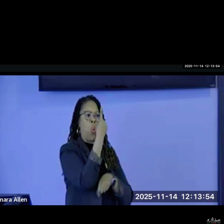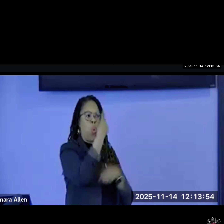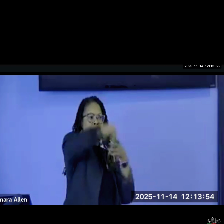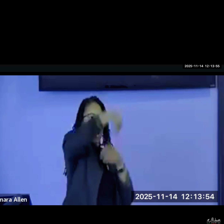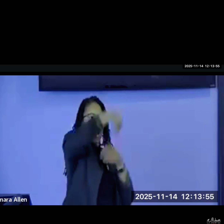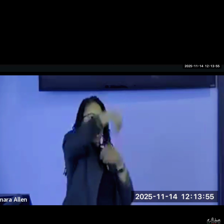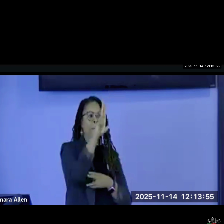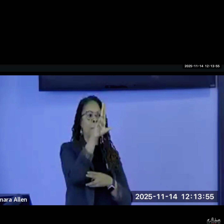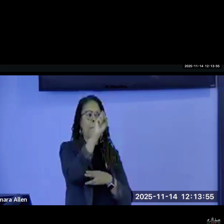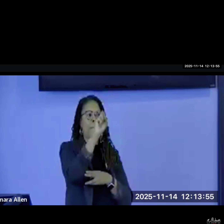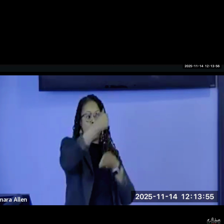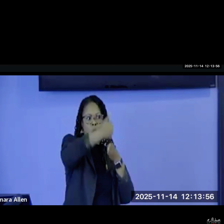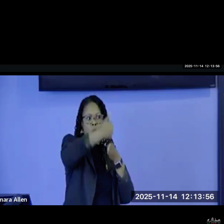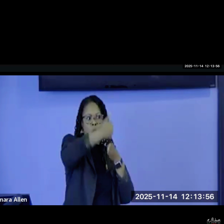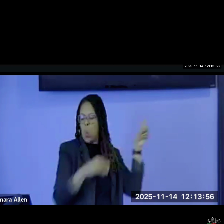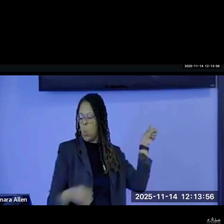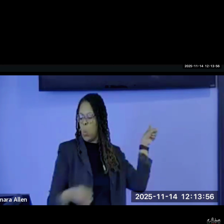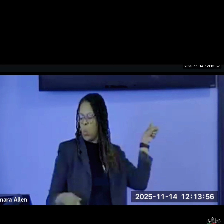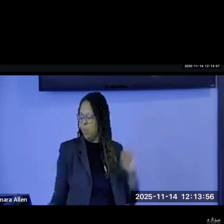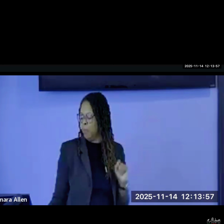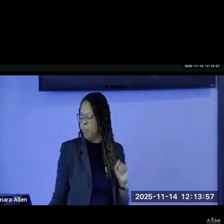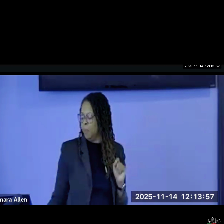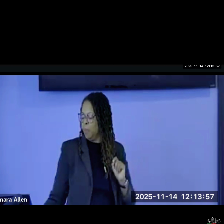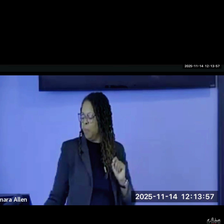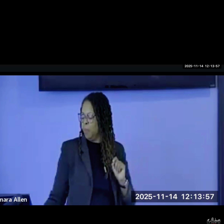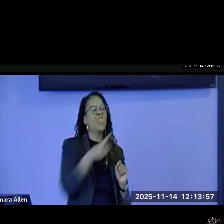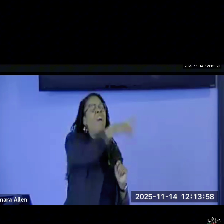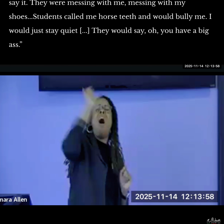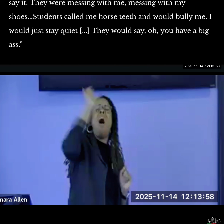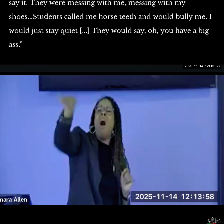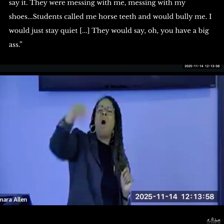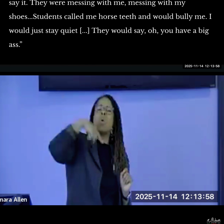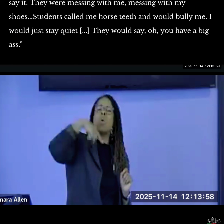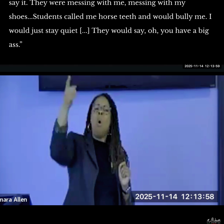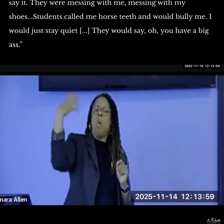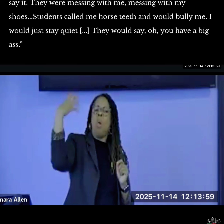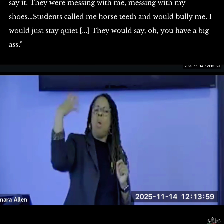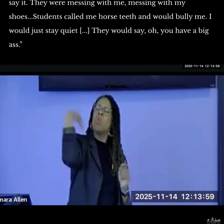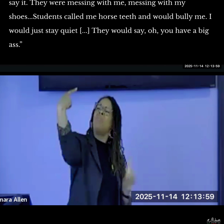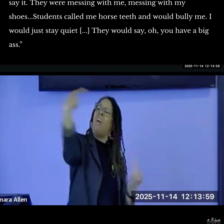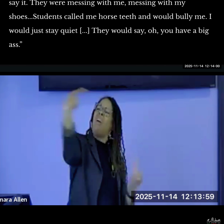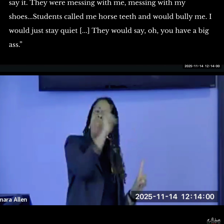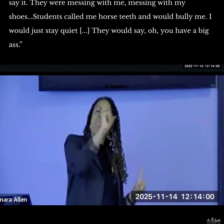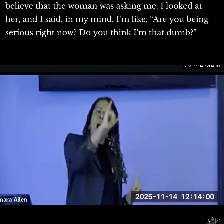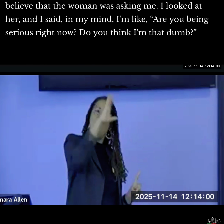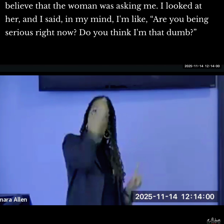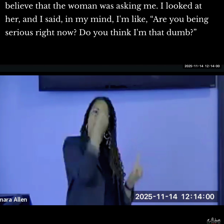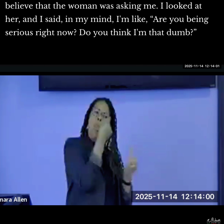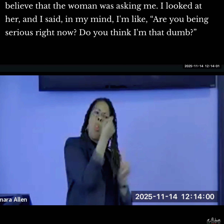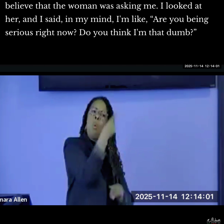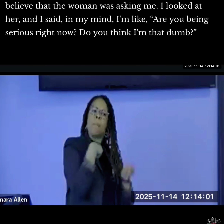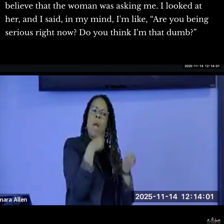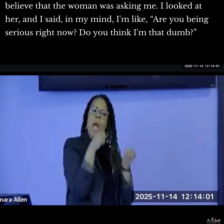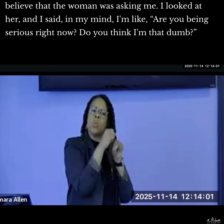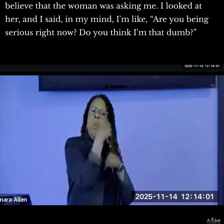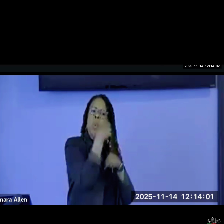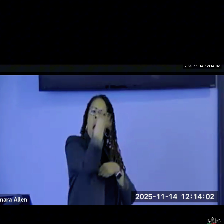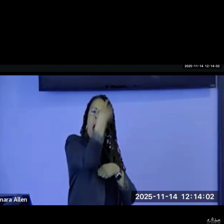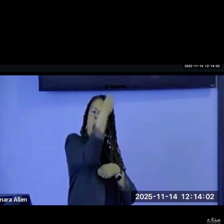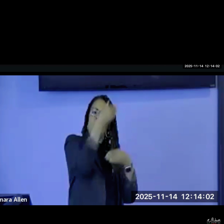co-ed, a bus. And when they were on the bus, there was someone sharing through a window.